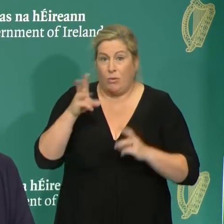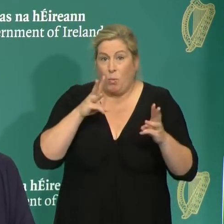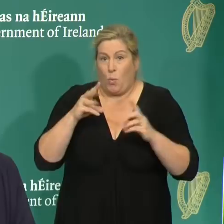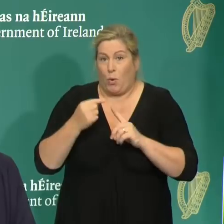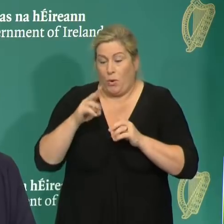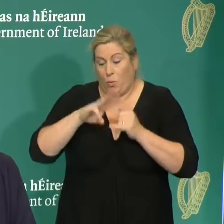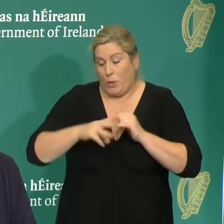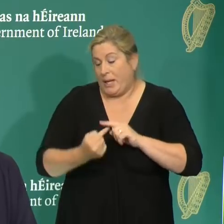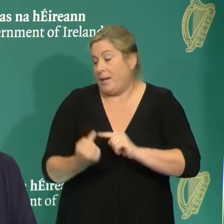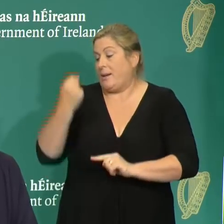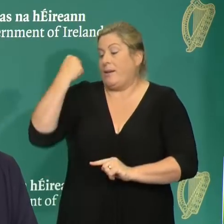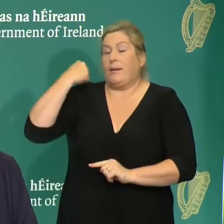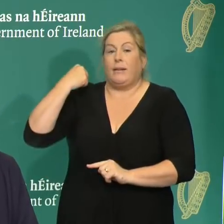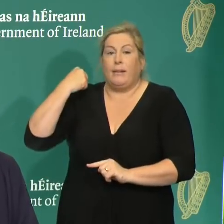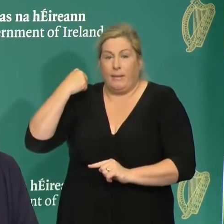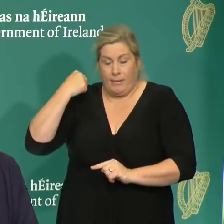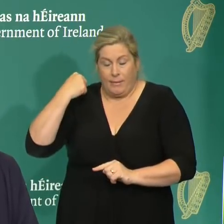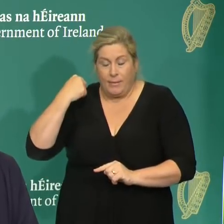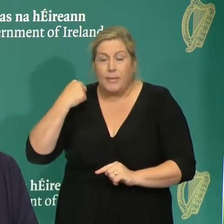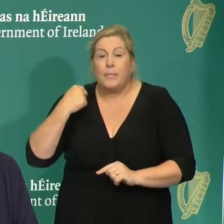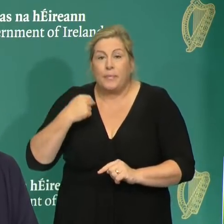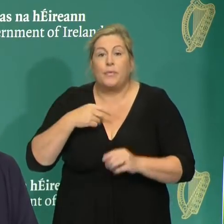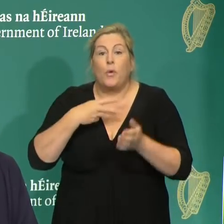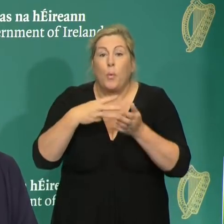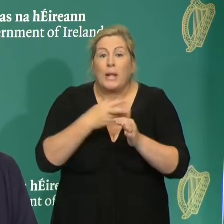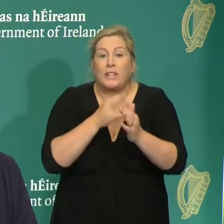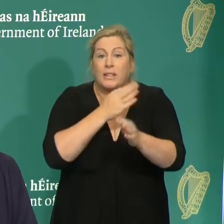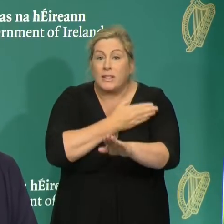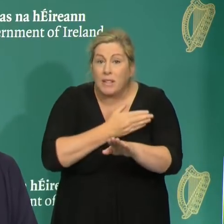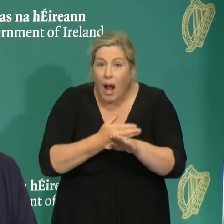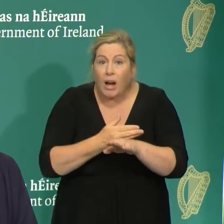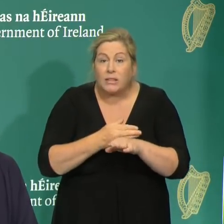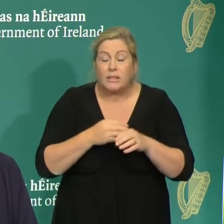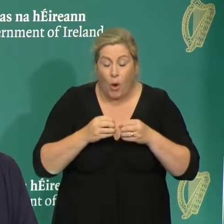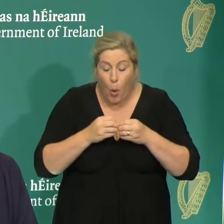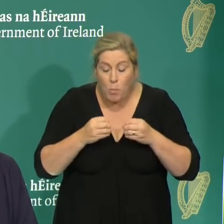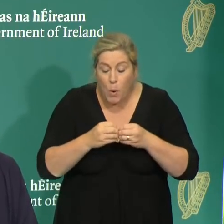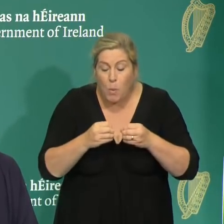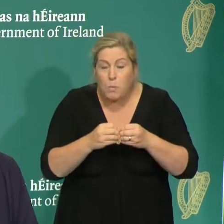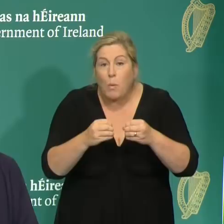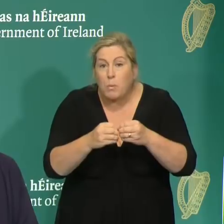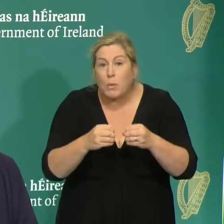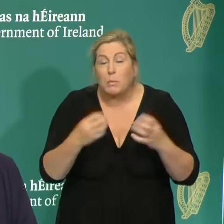period. Since the start of reopening, as I said, a total figure of